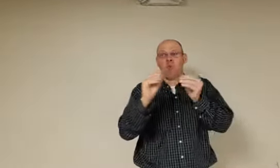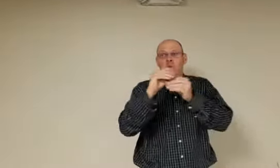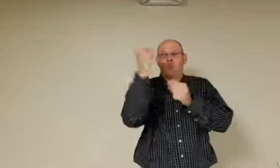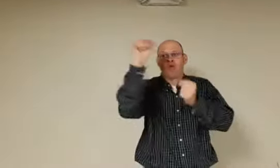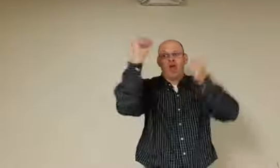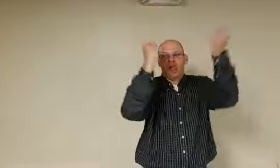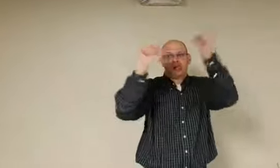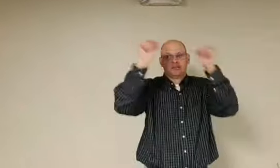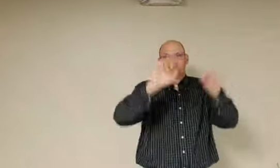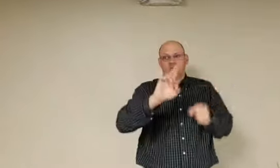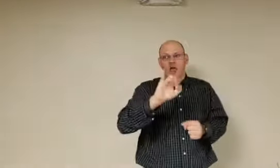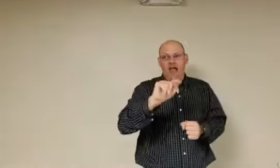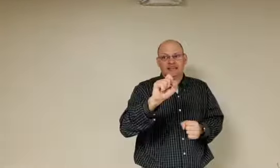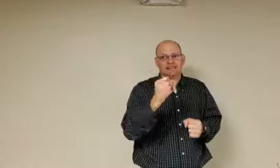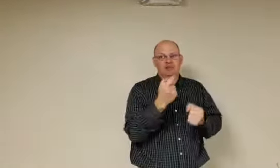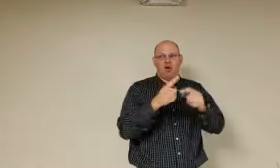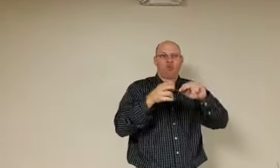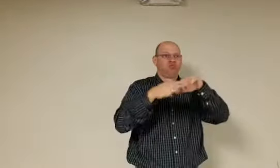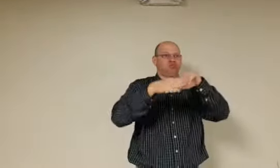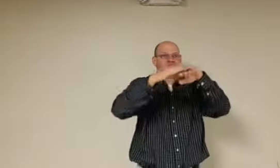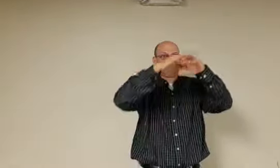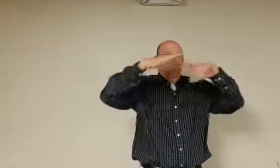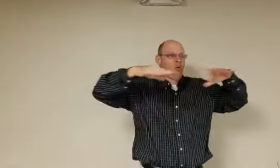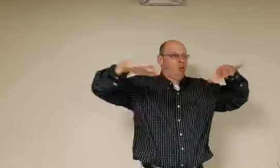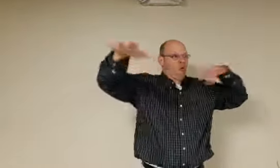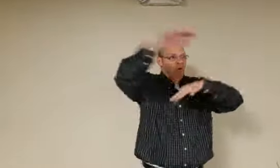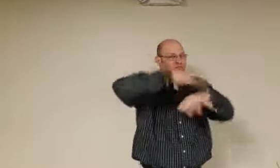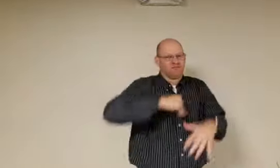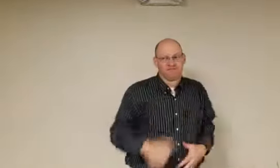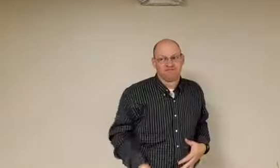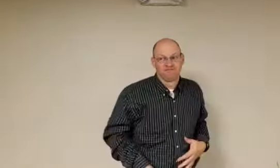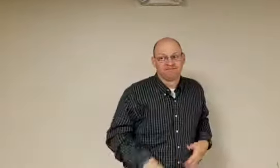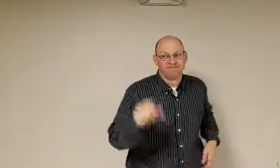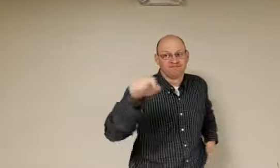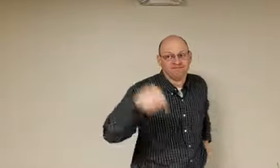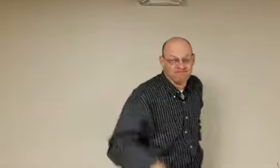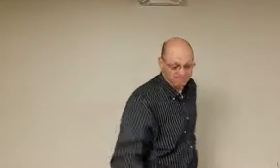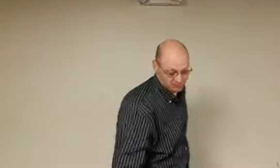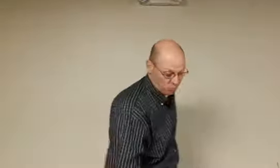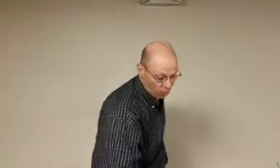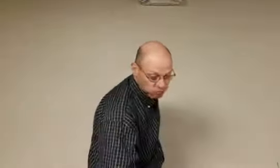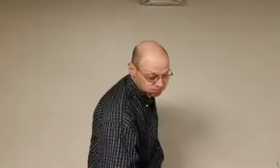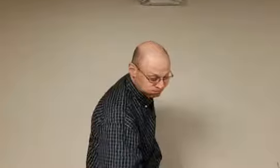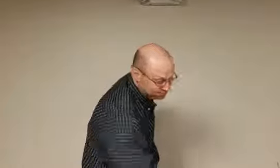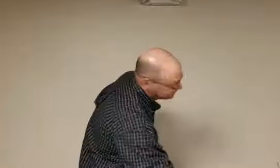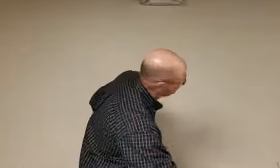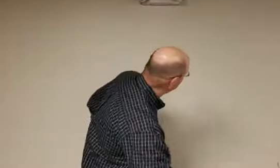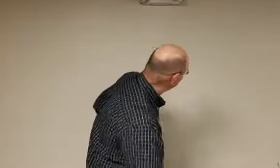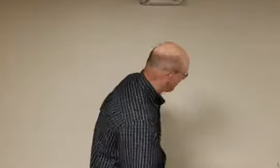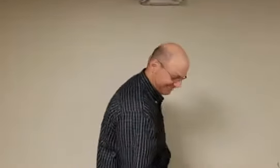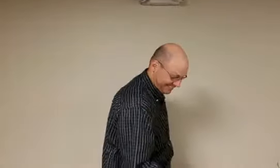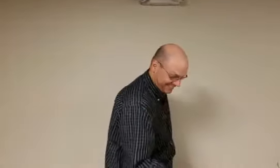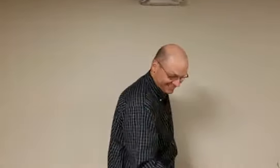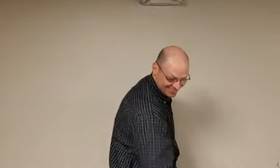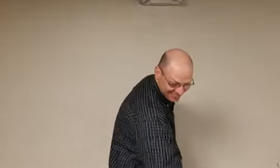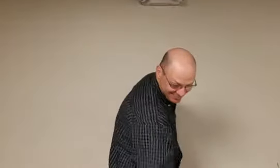gonna be horrible. Yeah, it's gonna be a lot of rebellion take place in that future time.